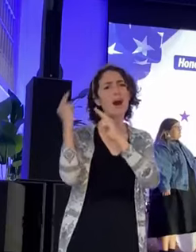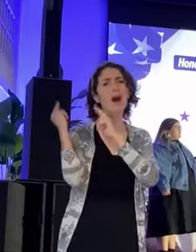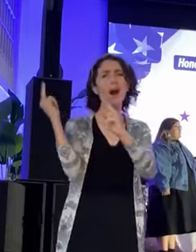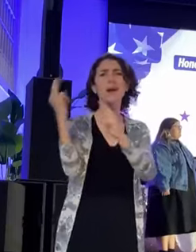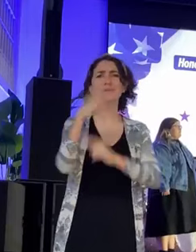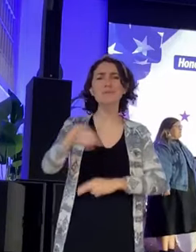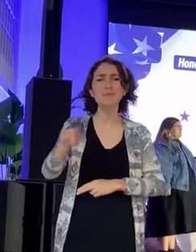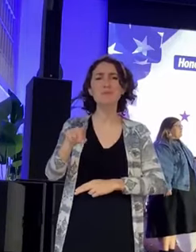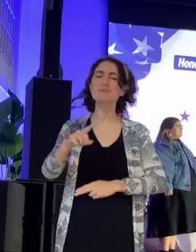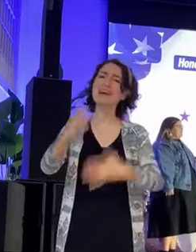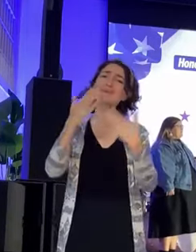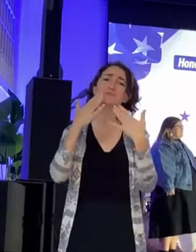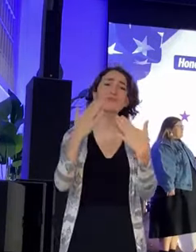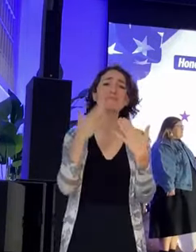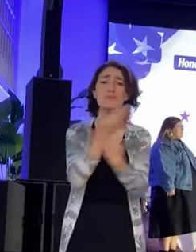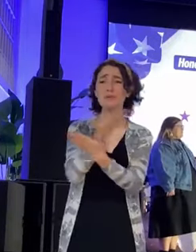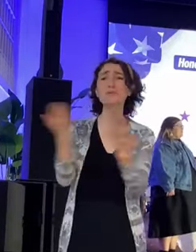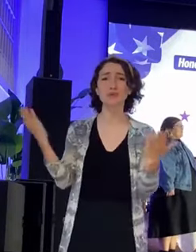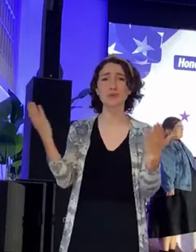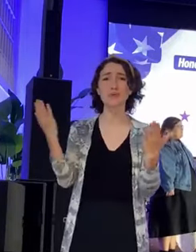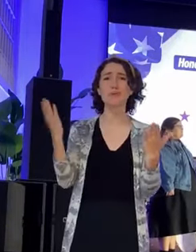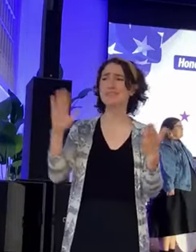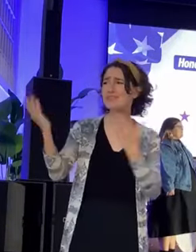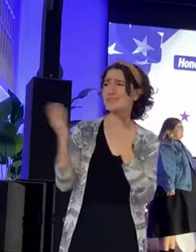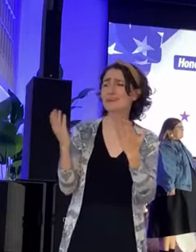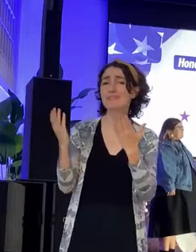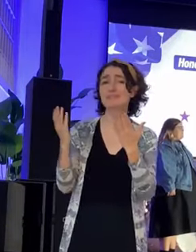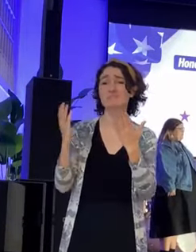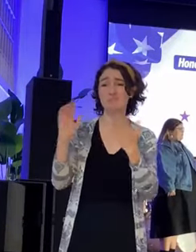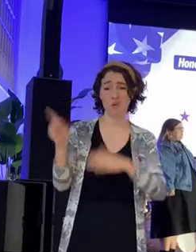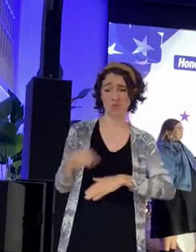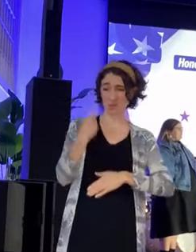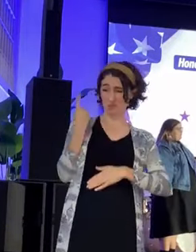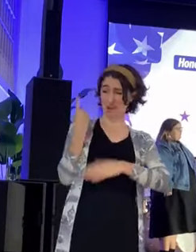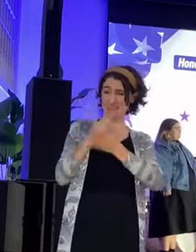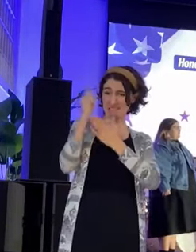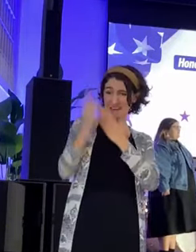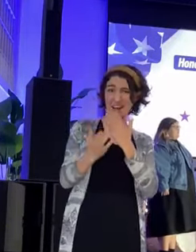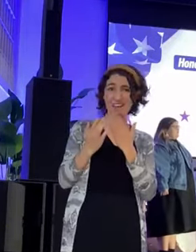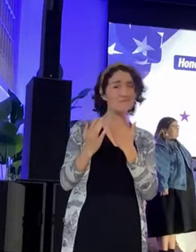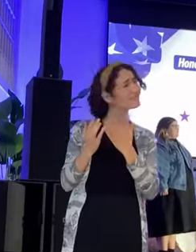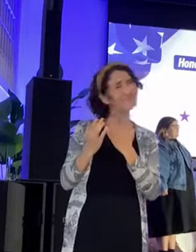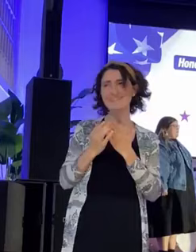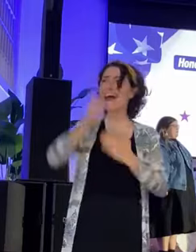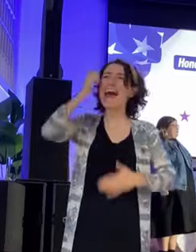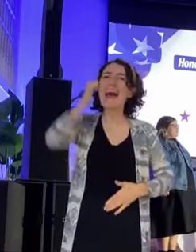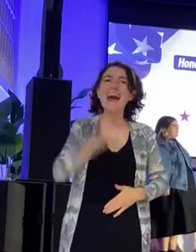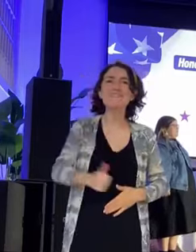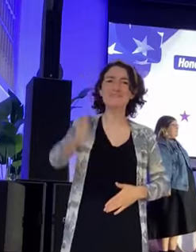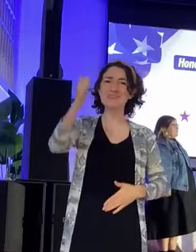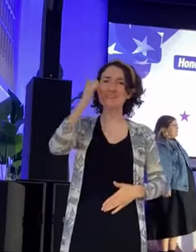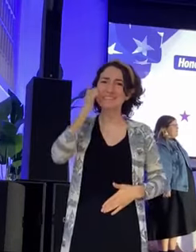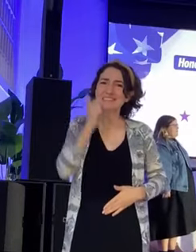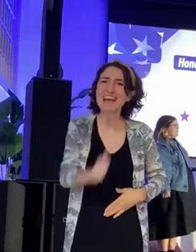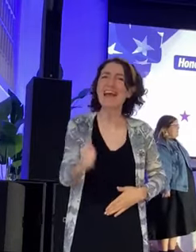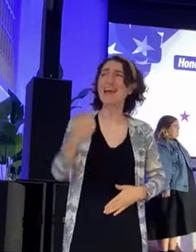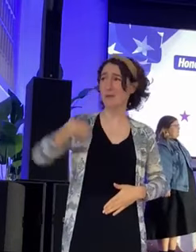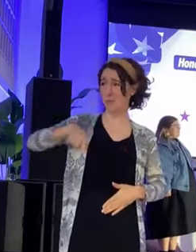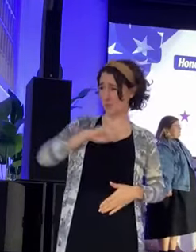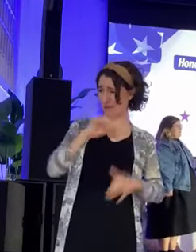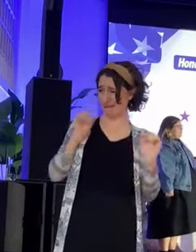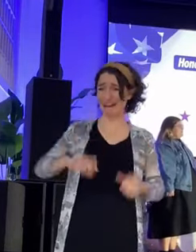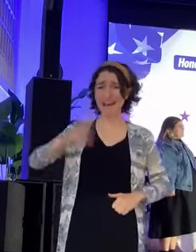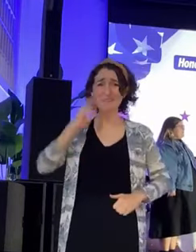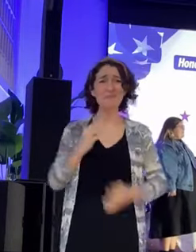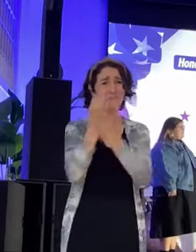we're grateful for you, that we honor you, not just on a weekend, right, but every day as we are able to